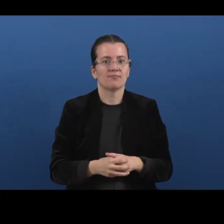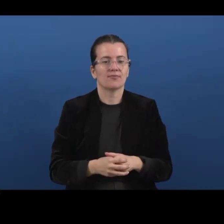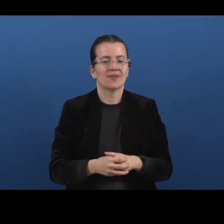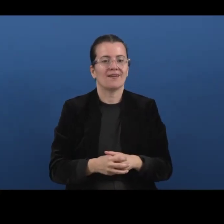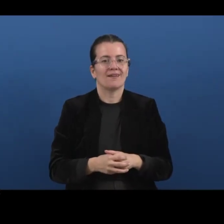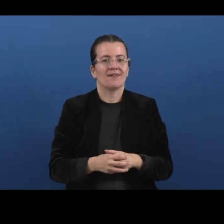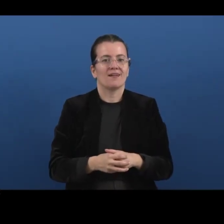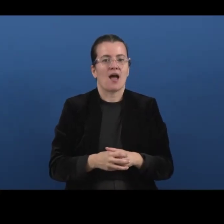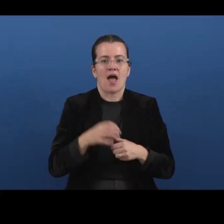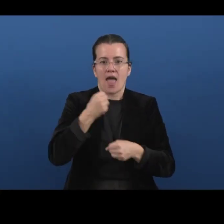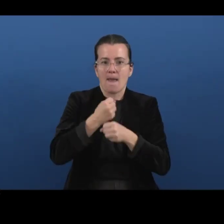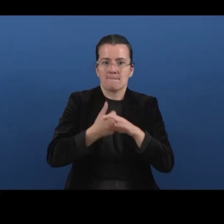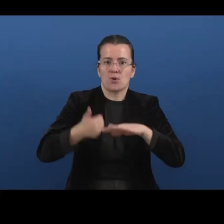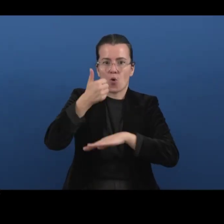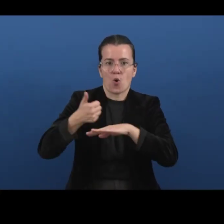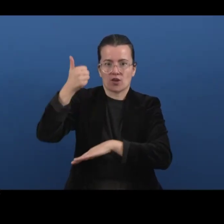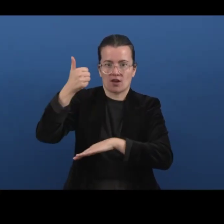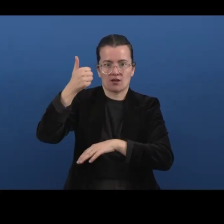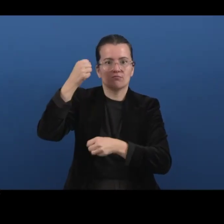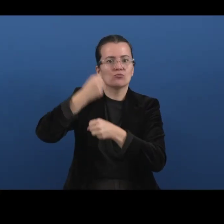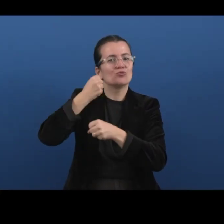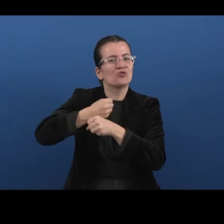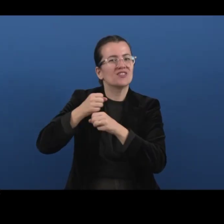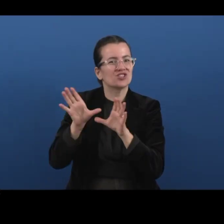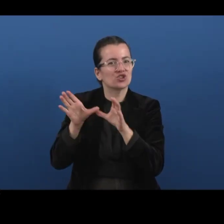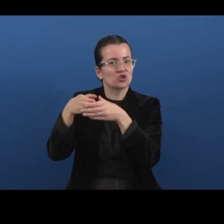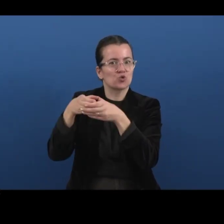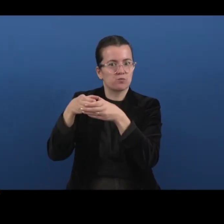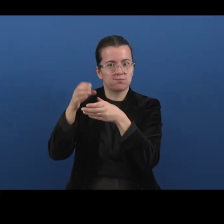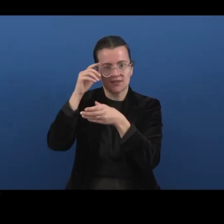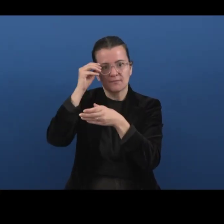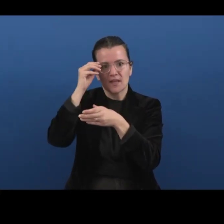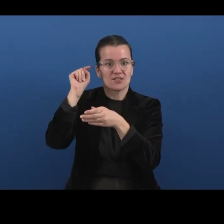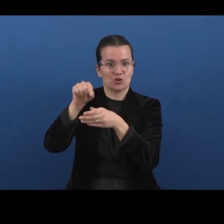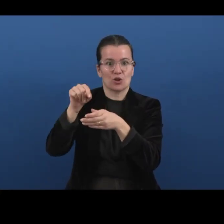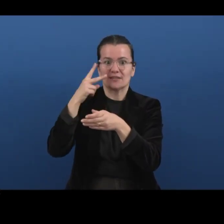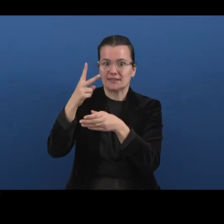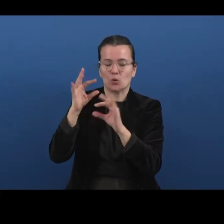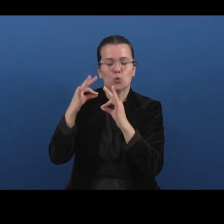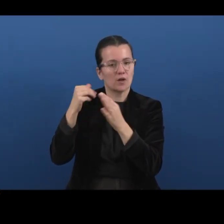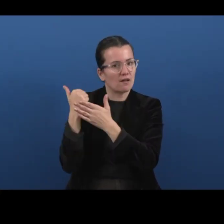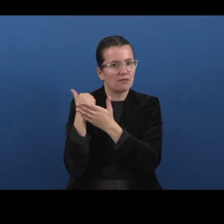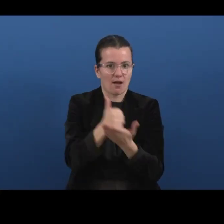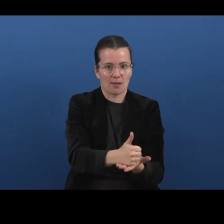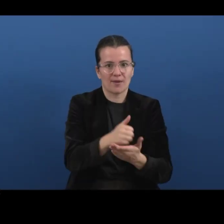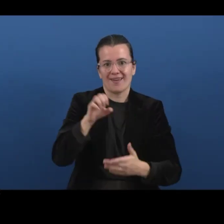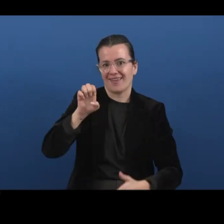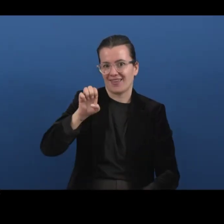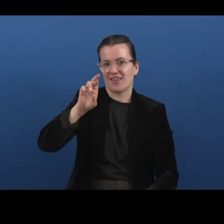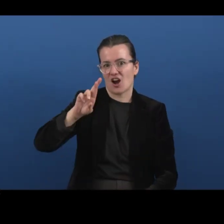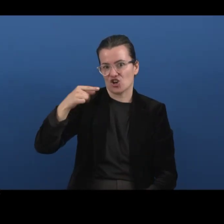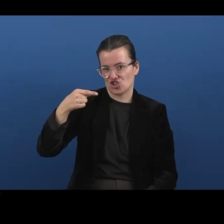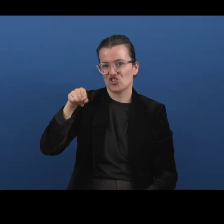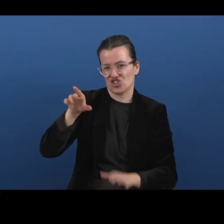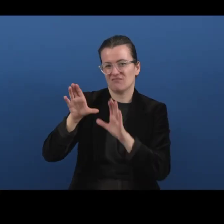really helpful. Now, our ERGs, there are two that specifically focus on caregivers. We have our